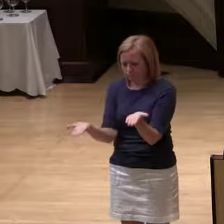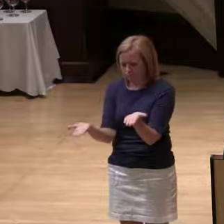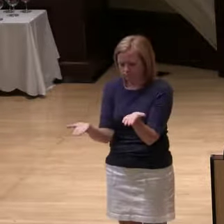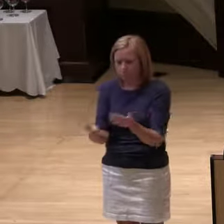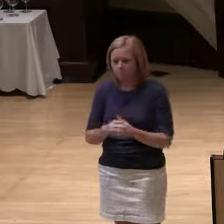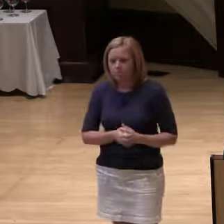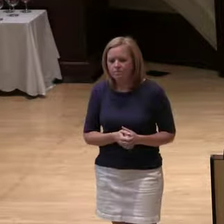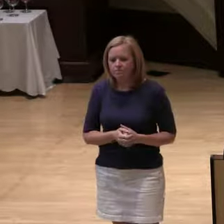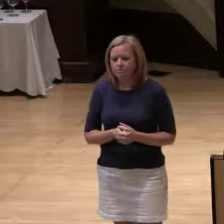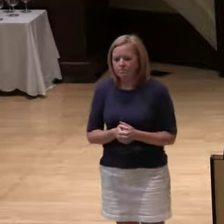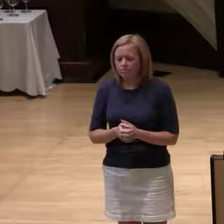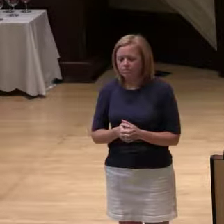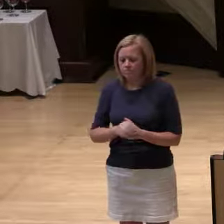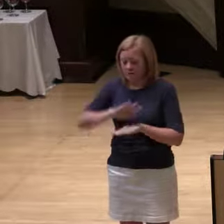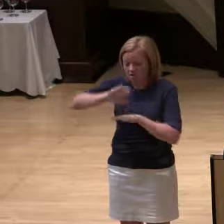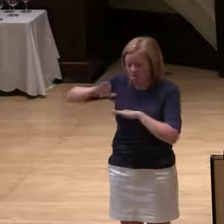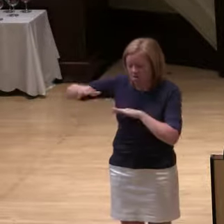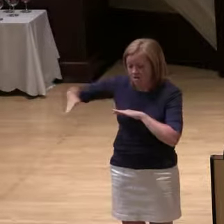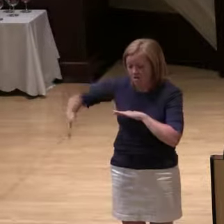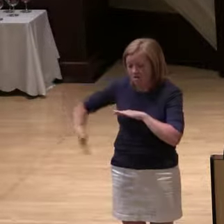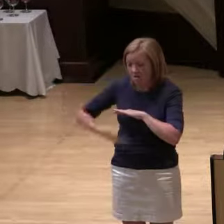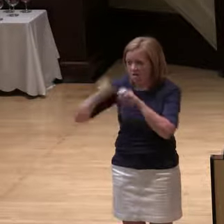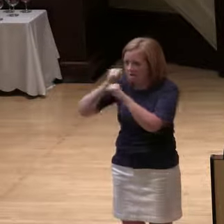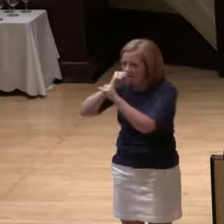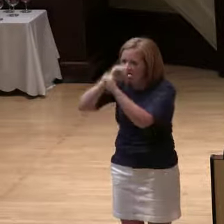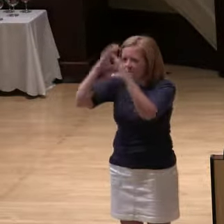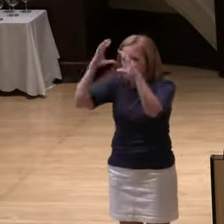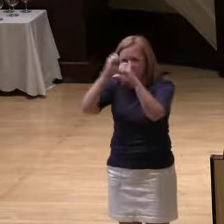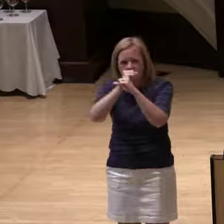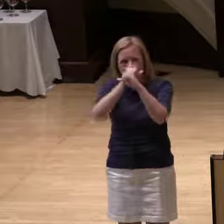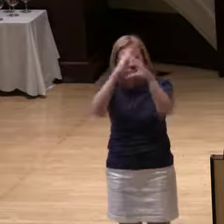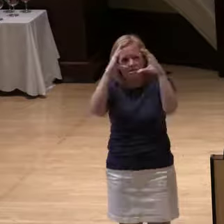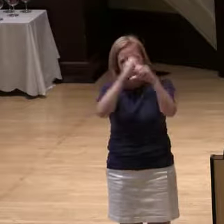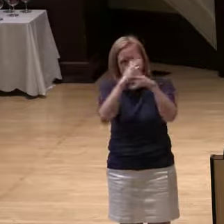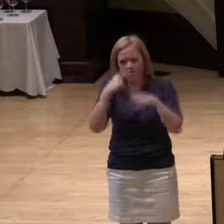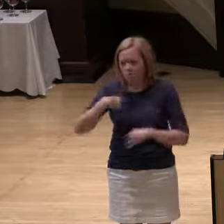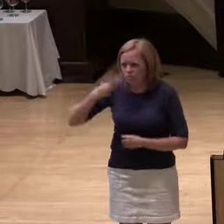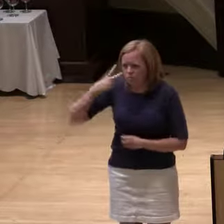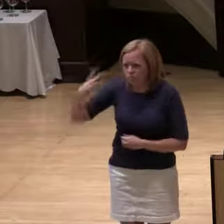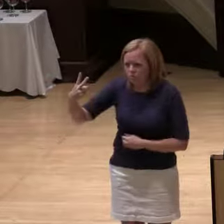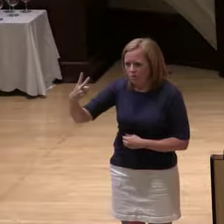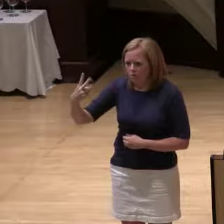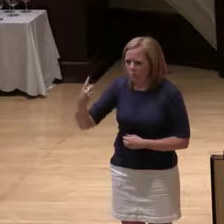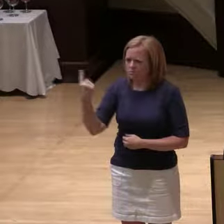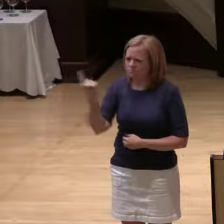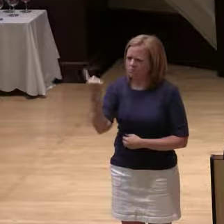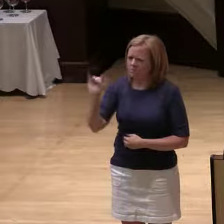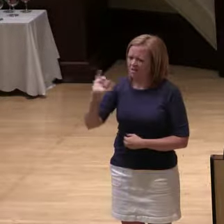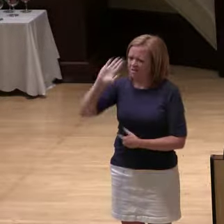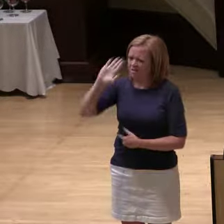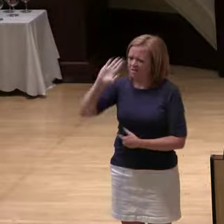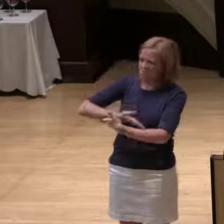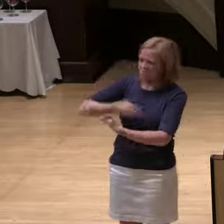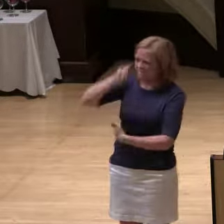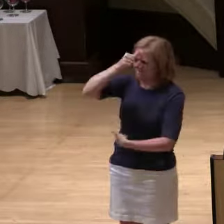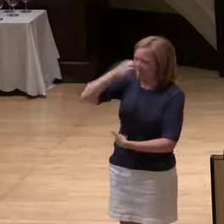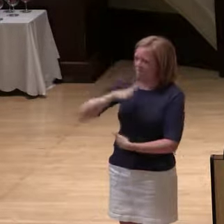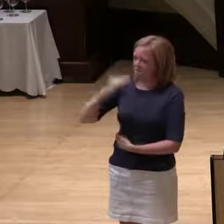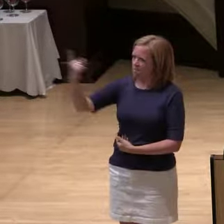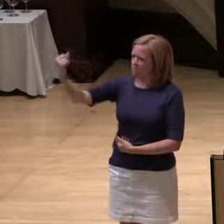the visions during the night continued, I saw one like a son of man